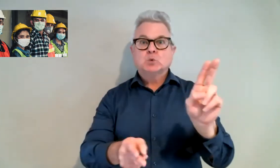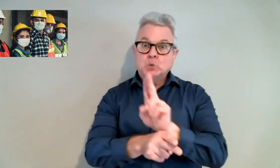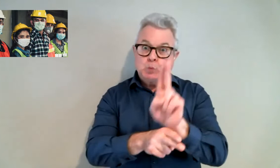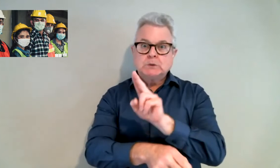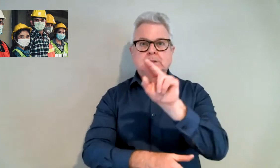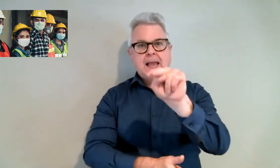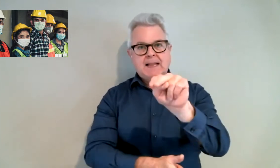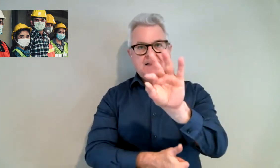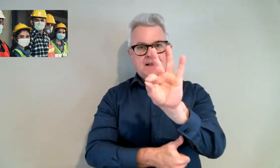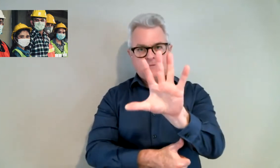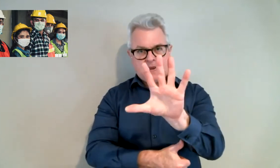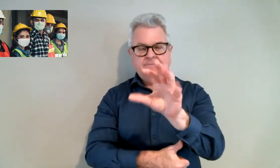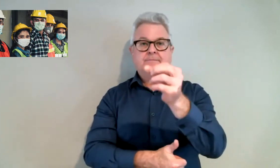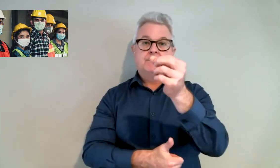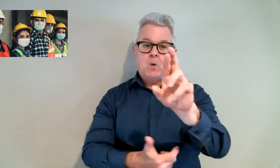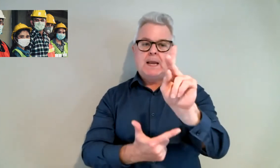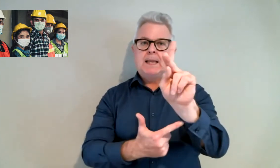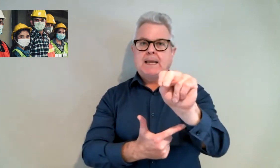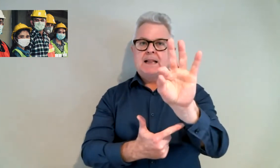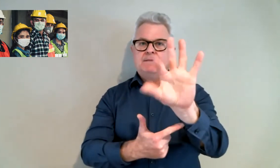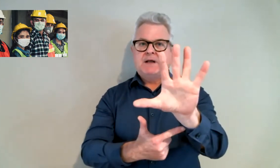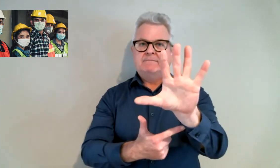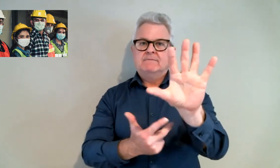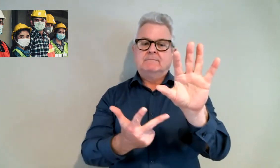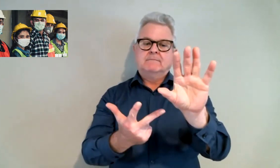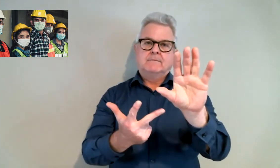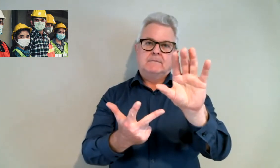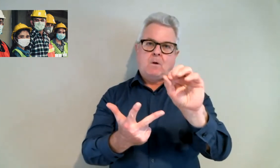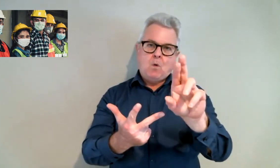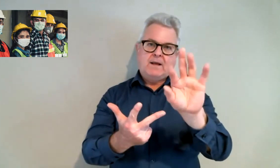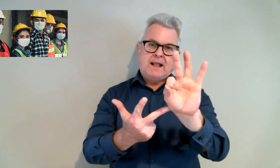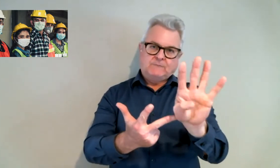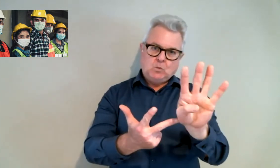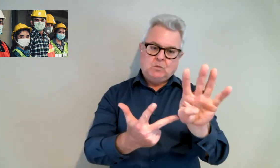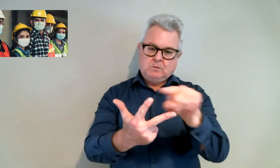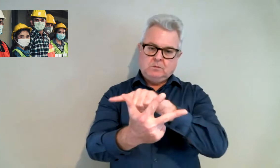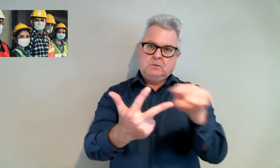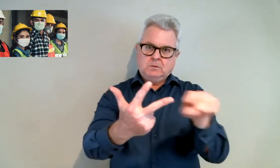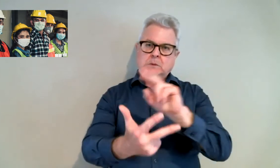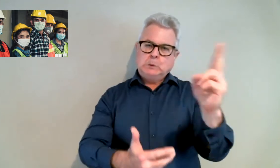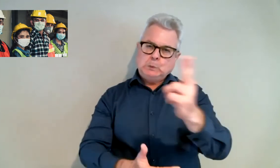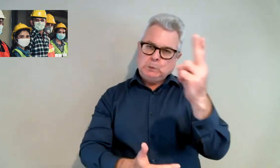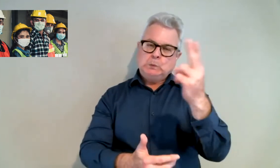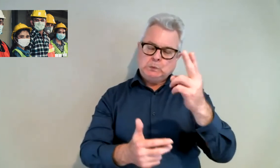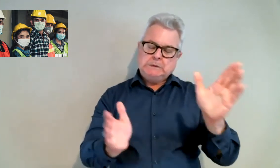CDC recommends that you do use the N95 or the KN95 or the